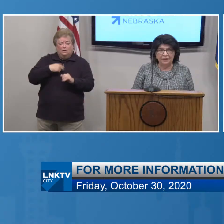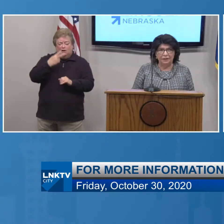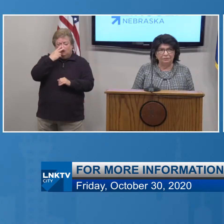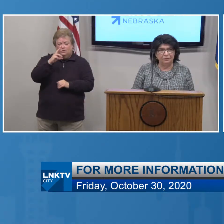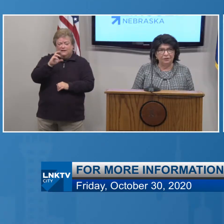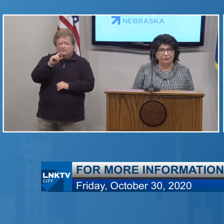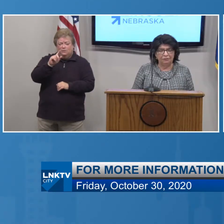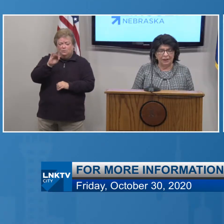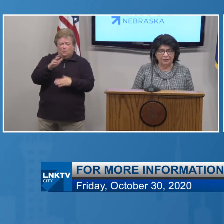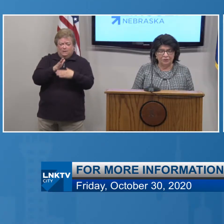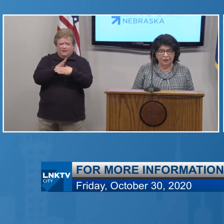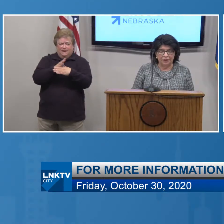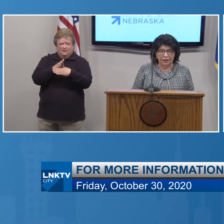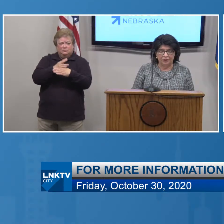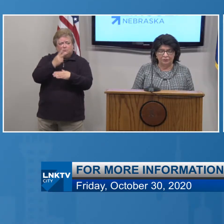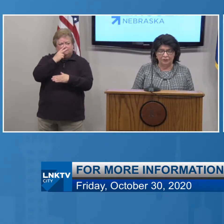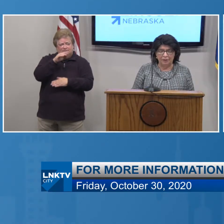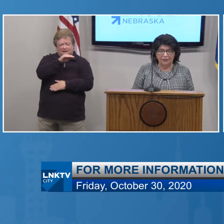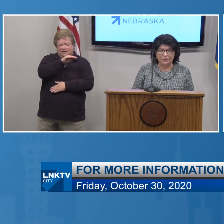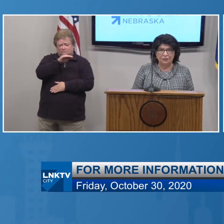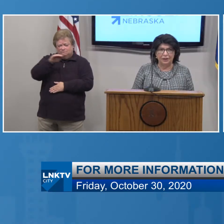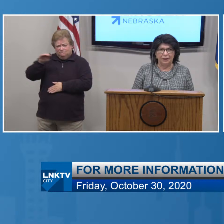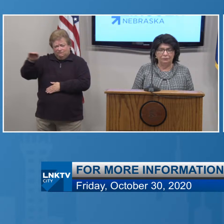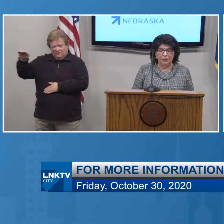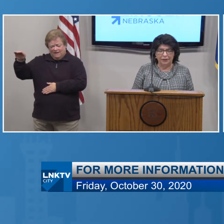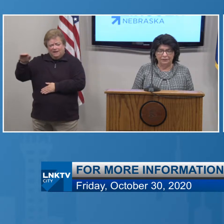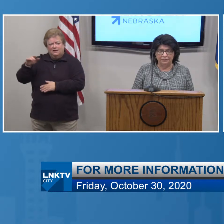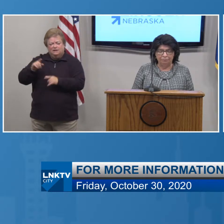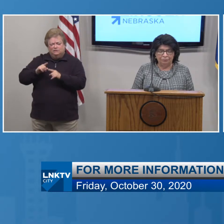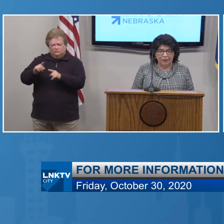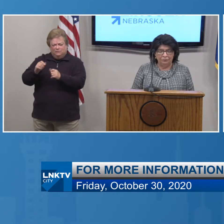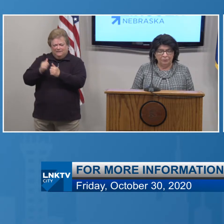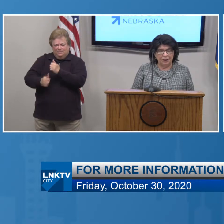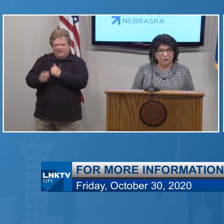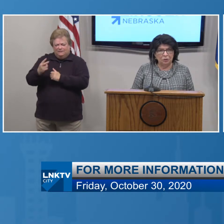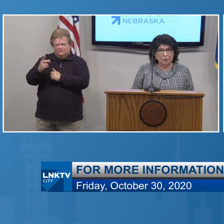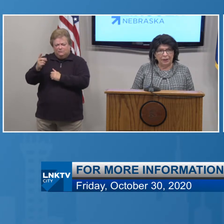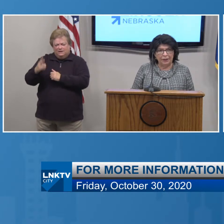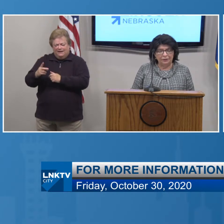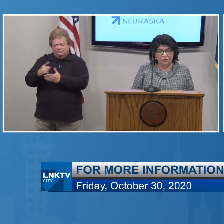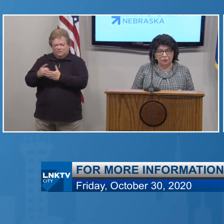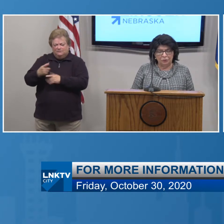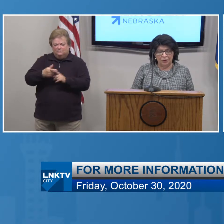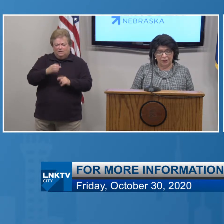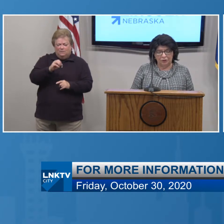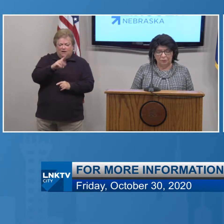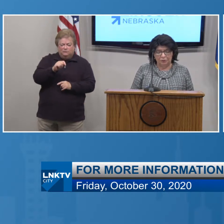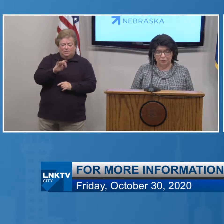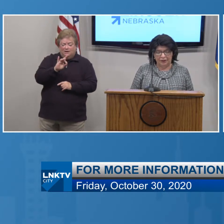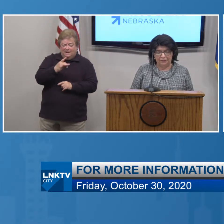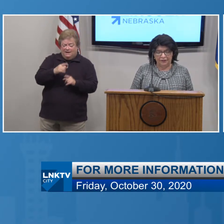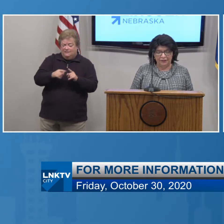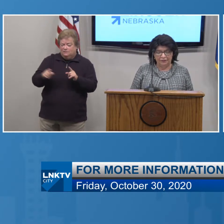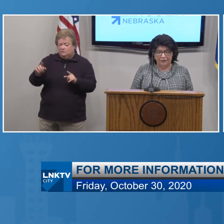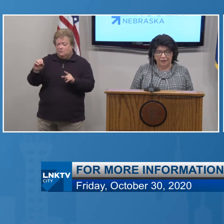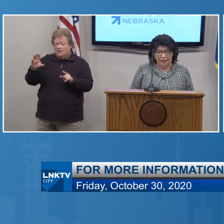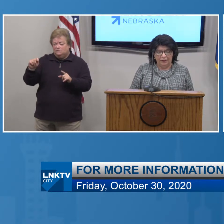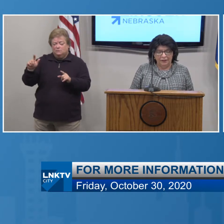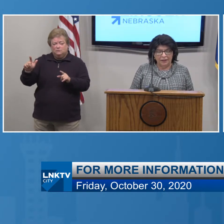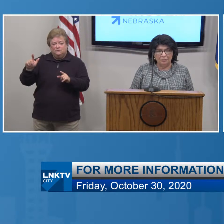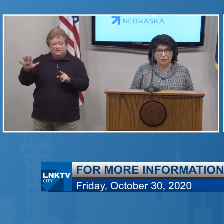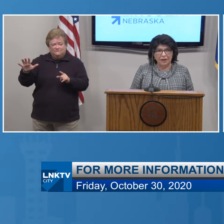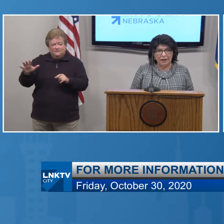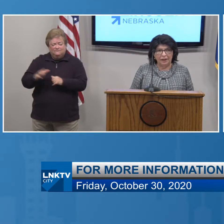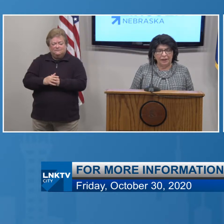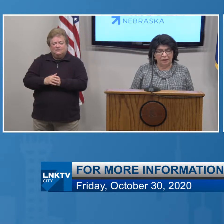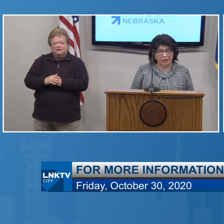we see a fairly flat trend line over the past 2.5 weeks, from October 8th through October 26th.